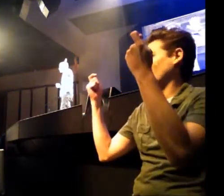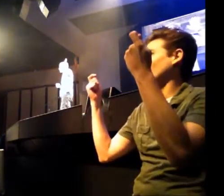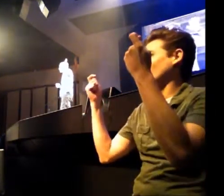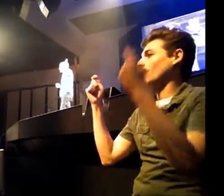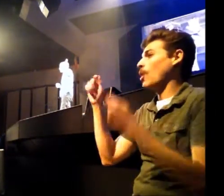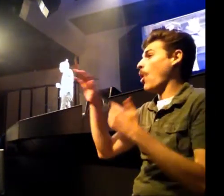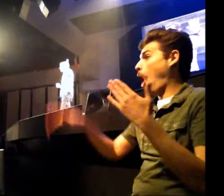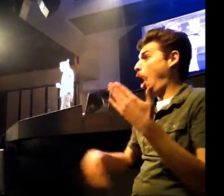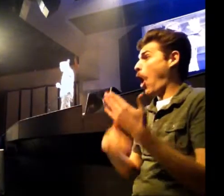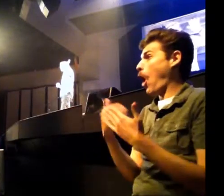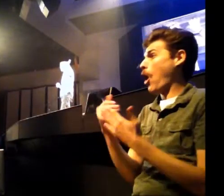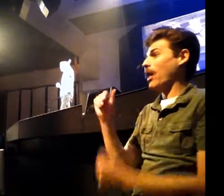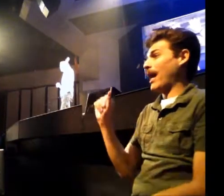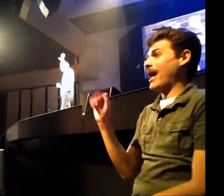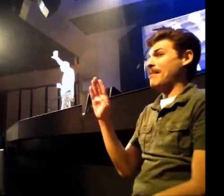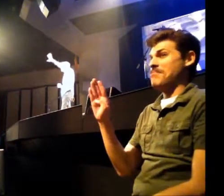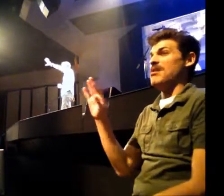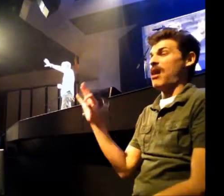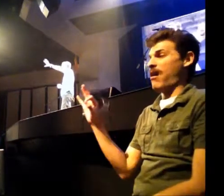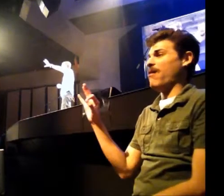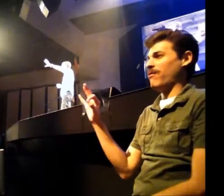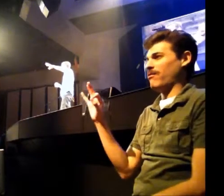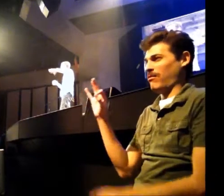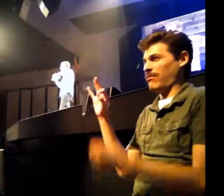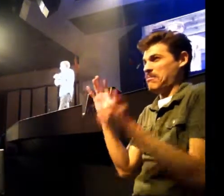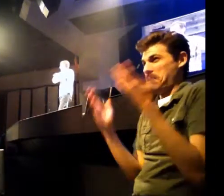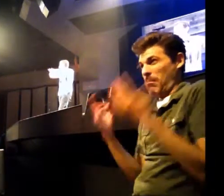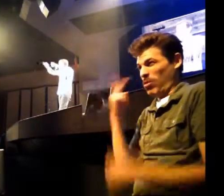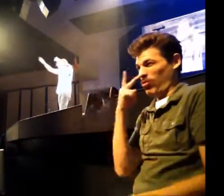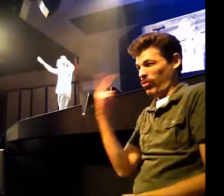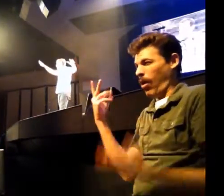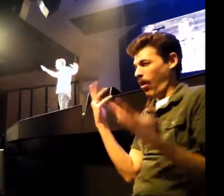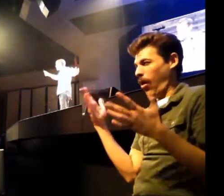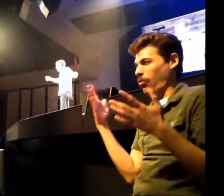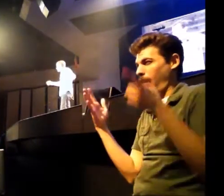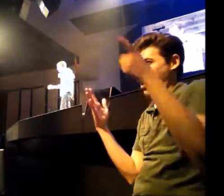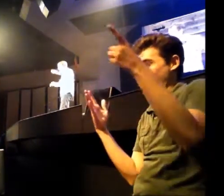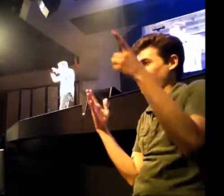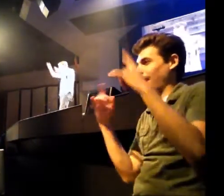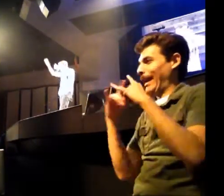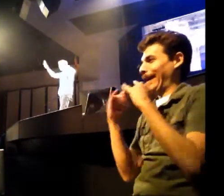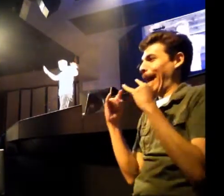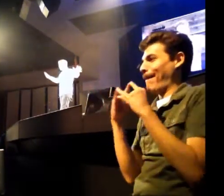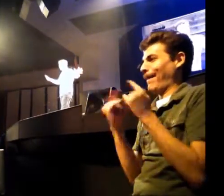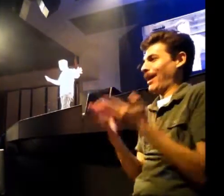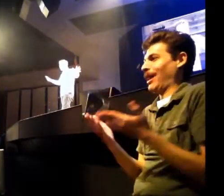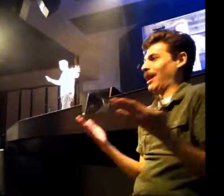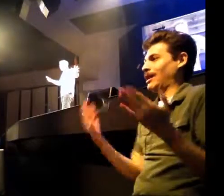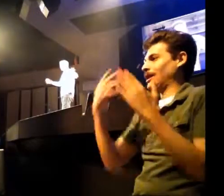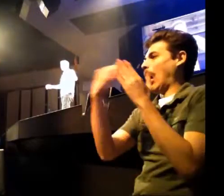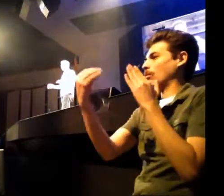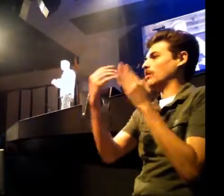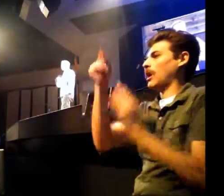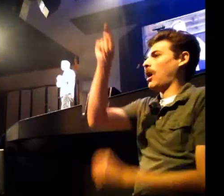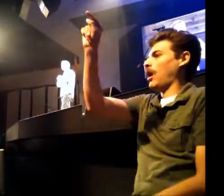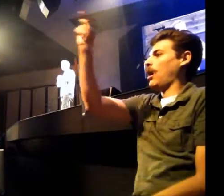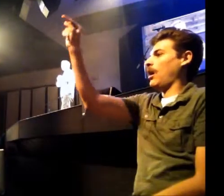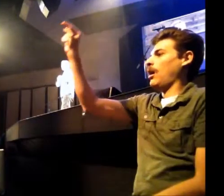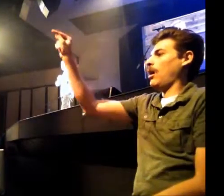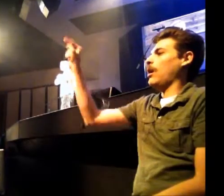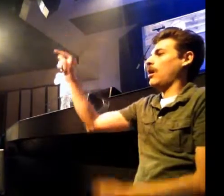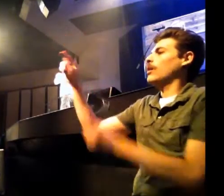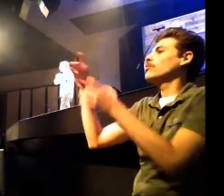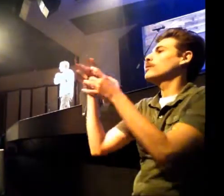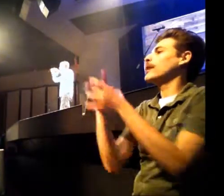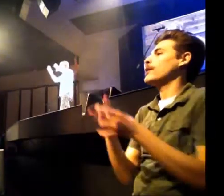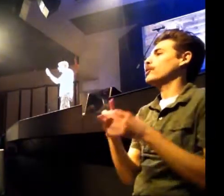our Adult Bible Fellowships. In fact, when you walked in, you may have seen all the camping gear that was out there and all the stuff that was out there. That is a part of